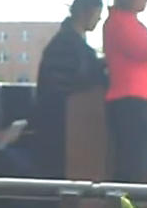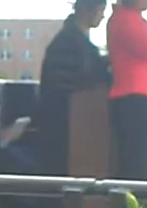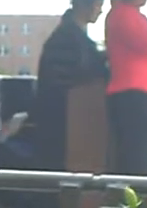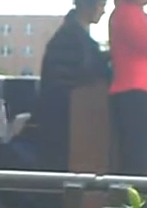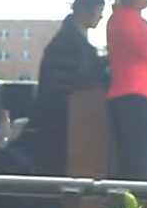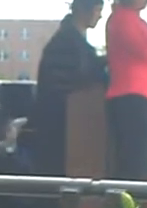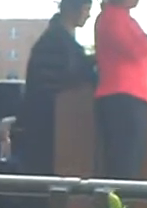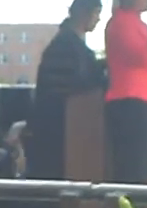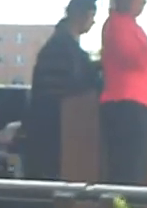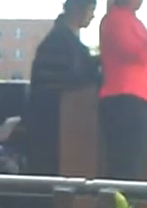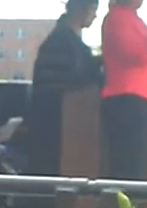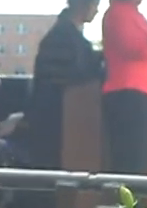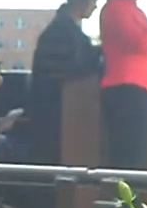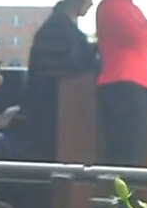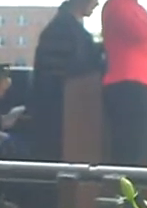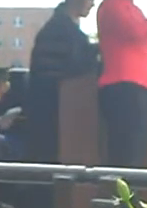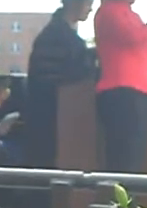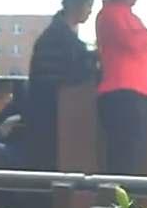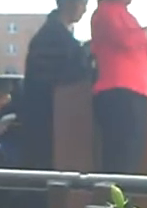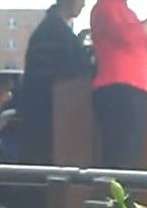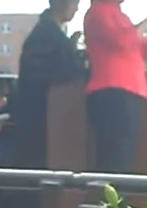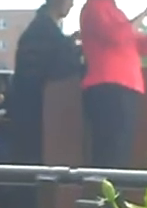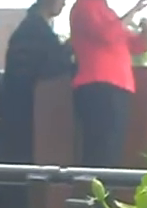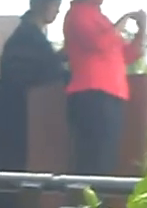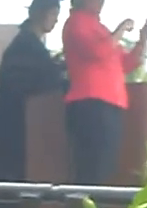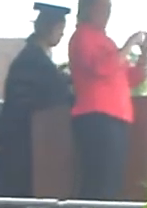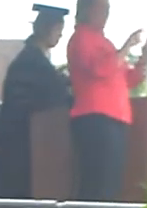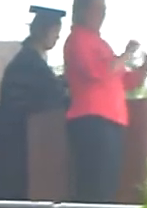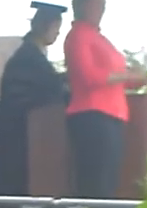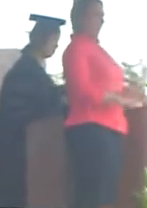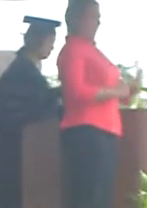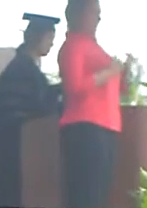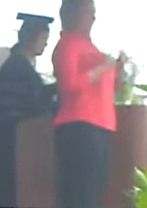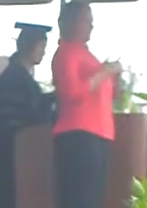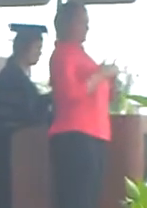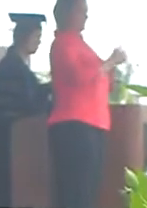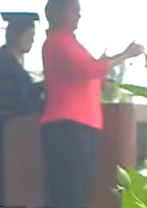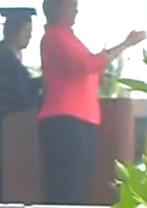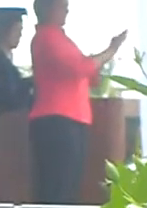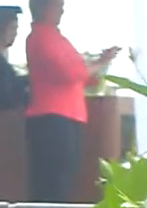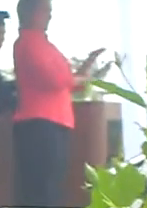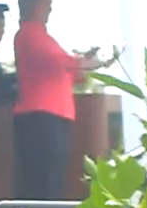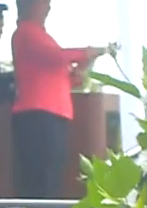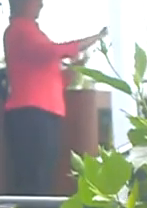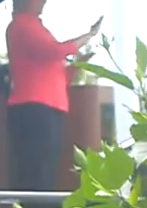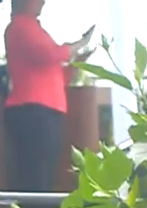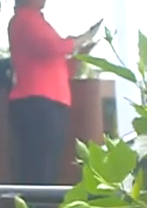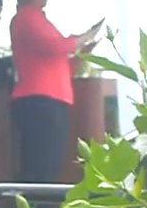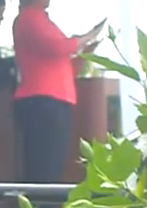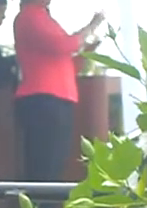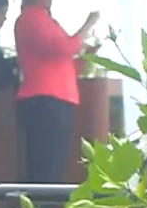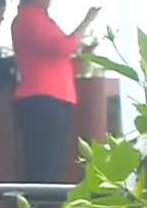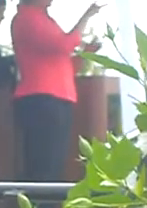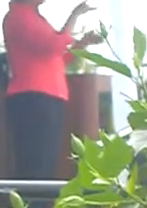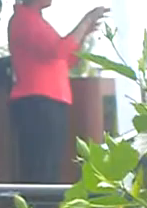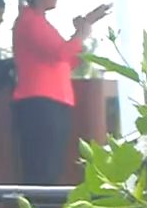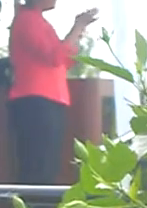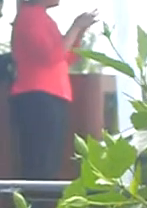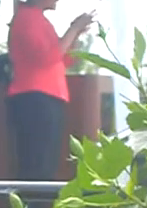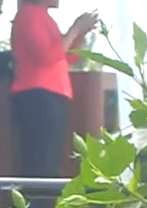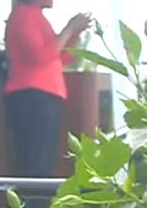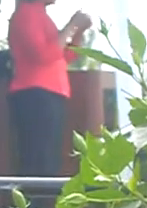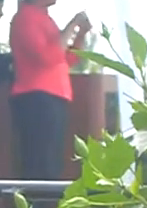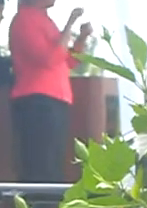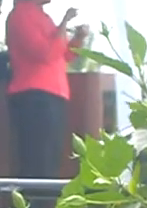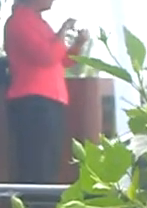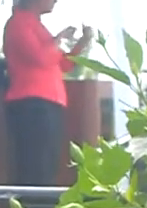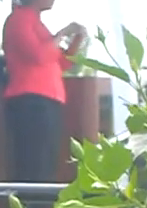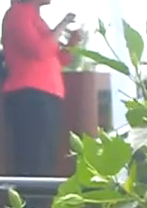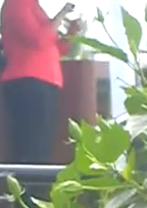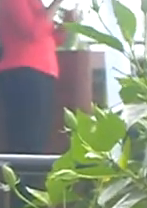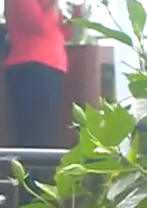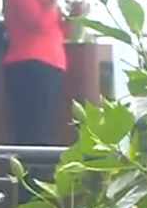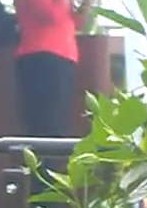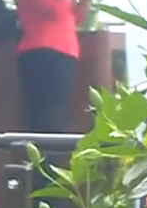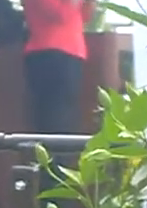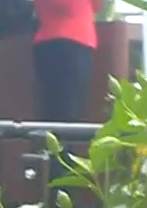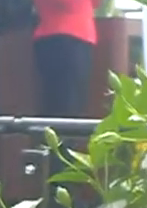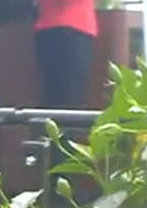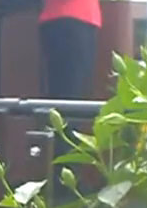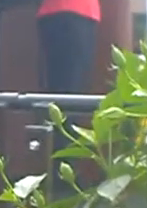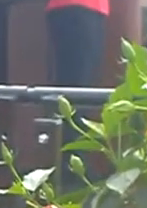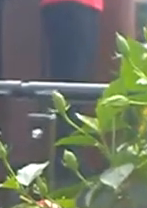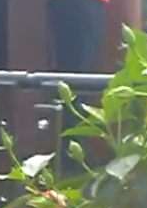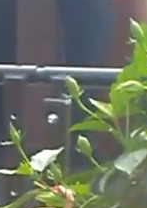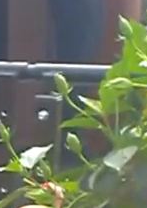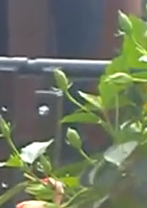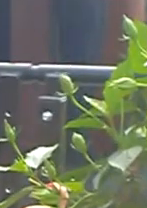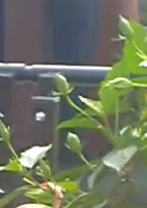you've accomplished since college, every adventure you've embarked on since you've gone into the real world. And you realize how fast-paced and